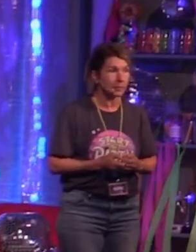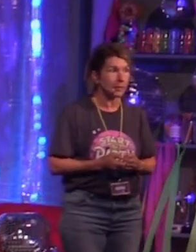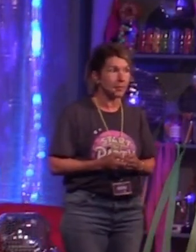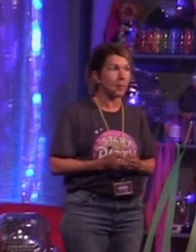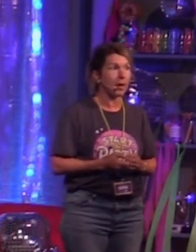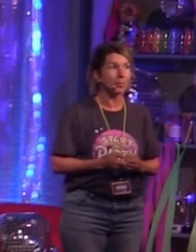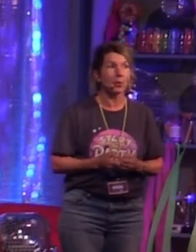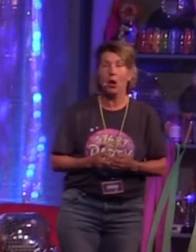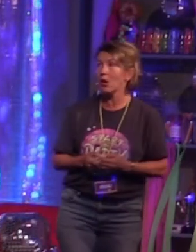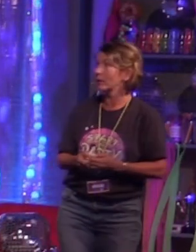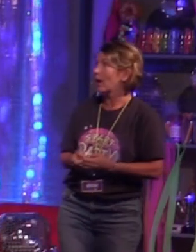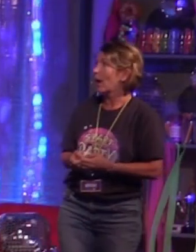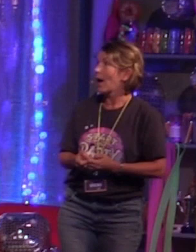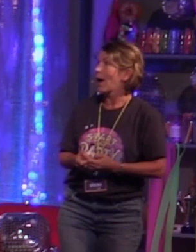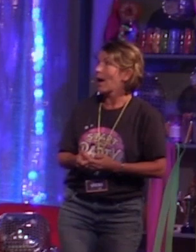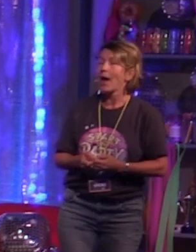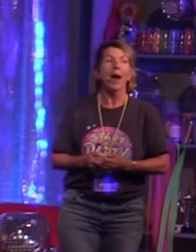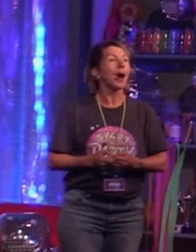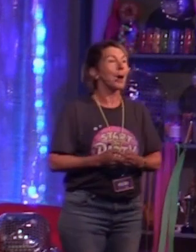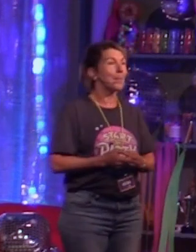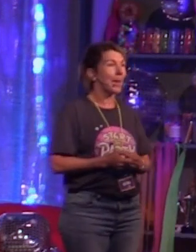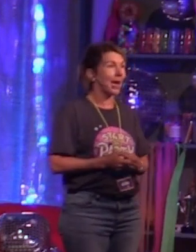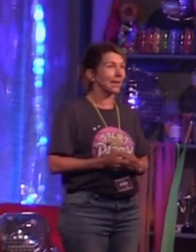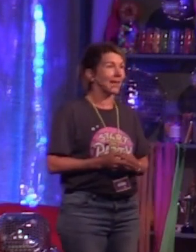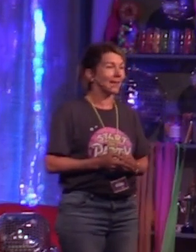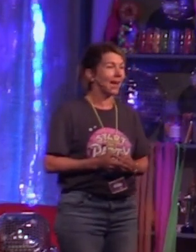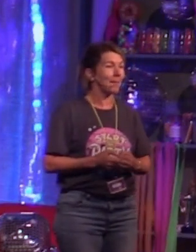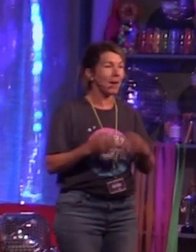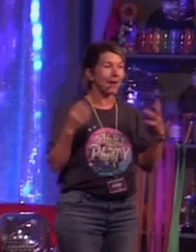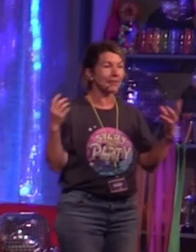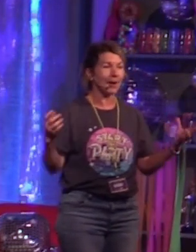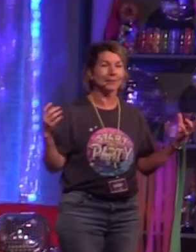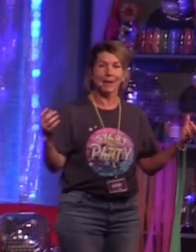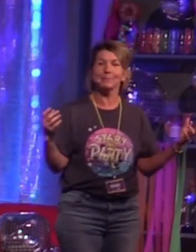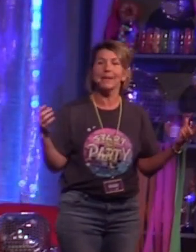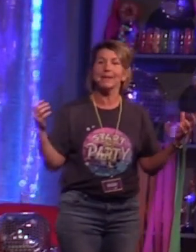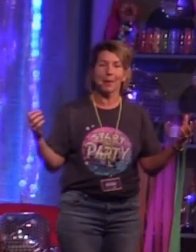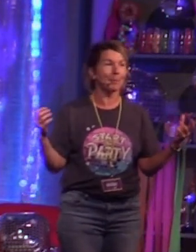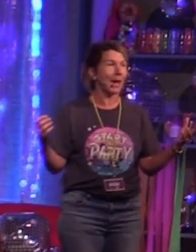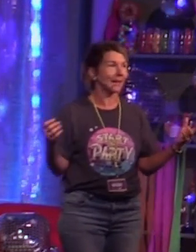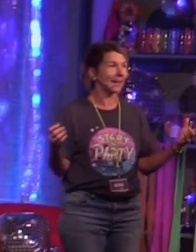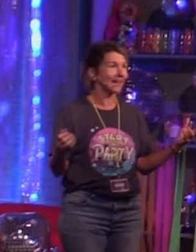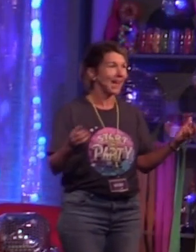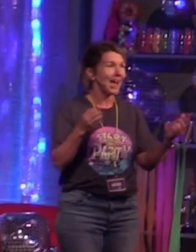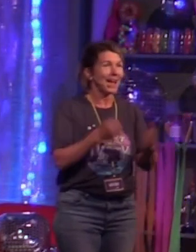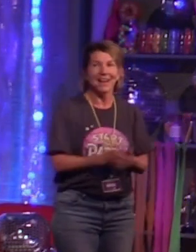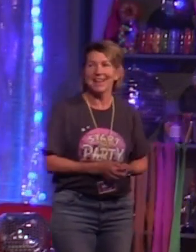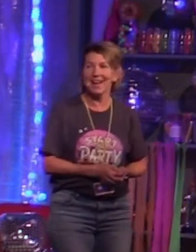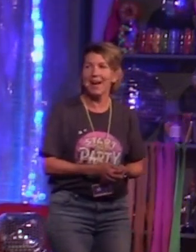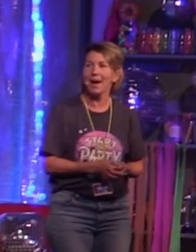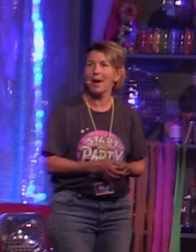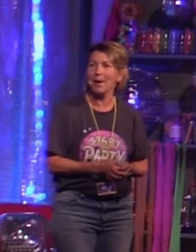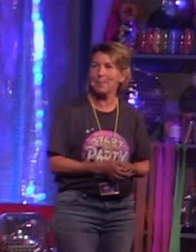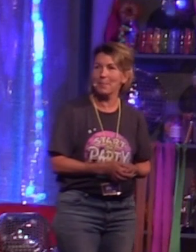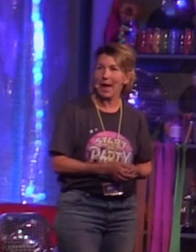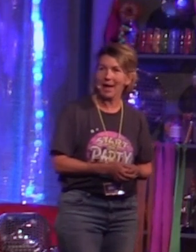Old Testament in the Bible called Habakkuk. I'm having a hard time saying Habakkuk. Say it with